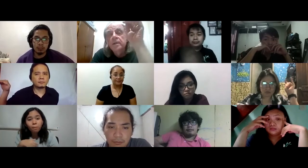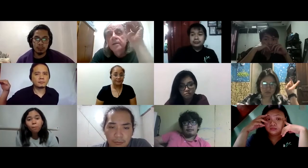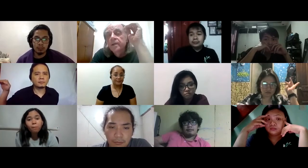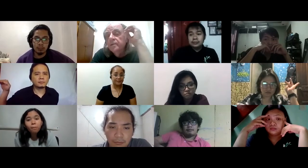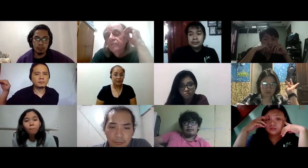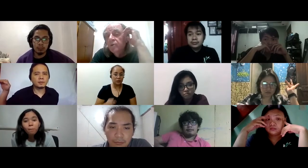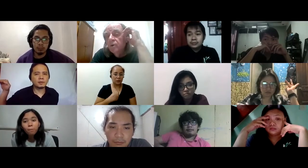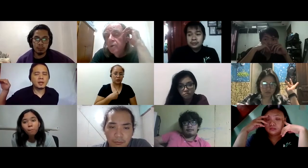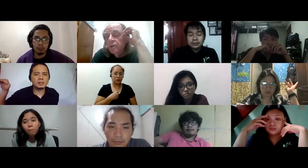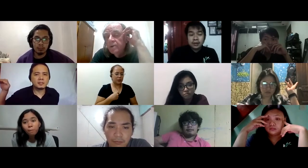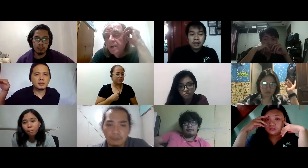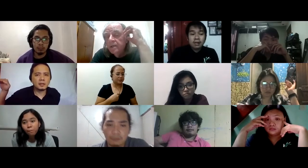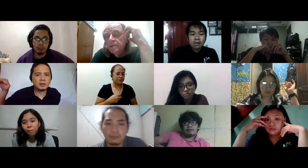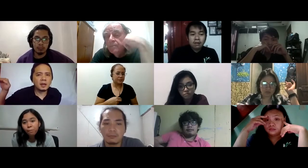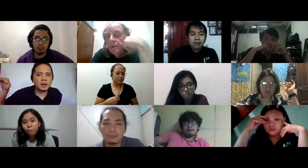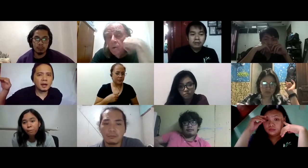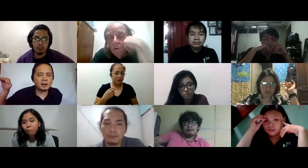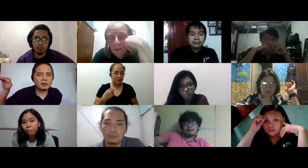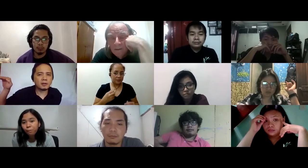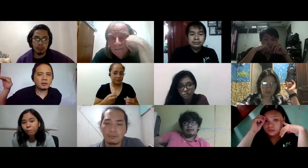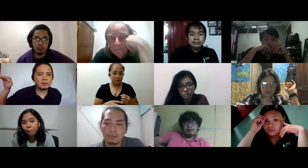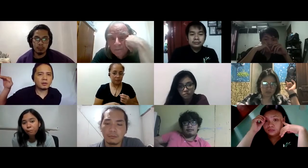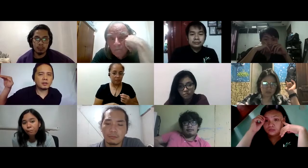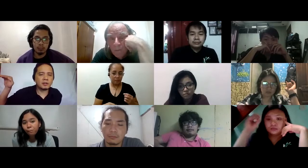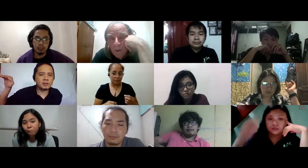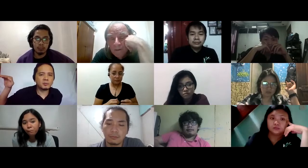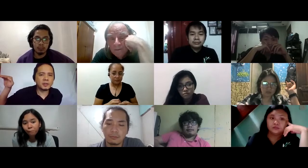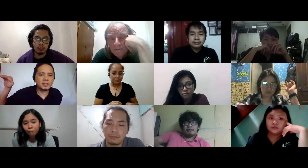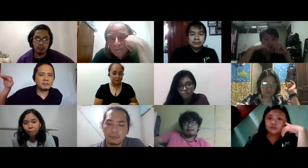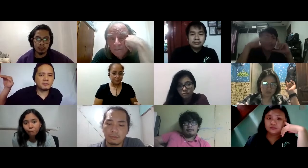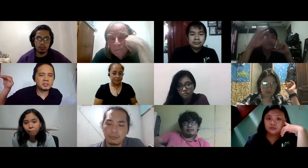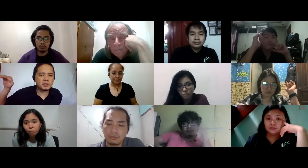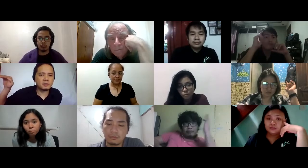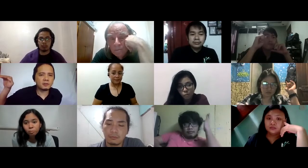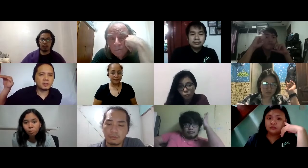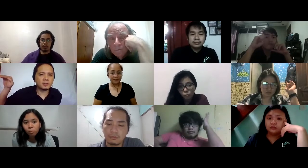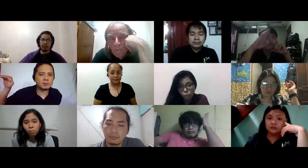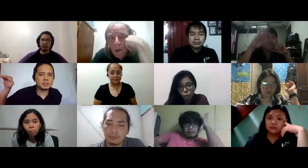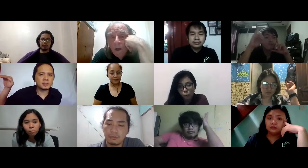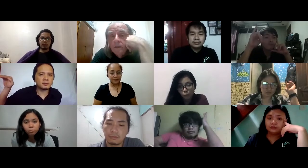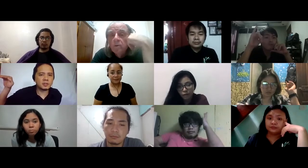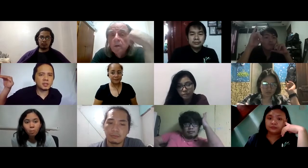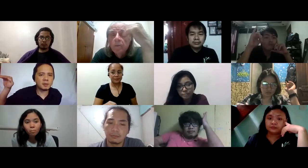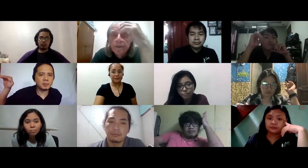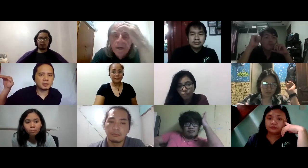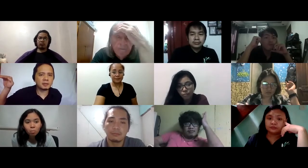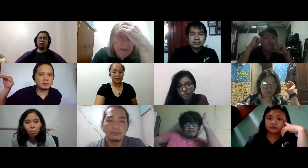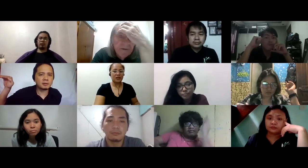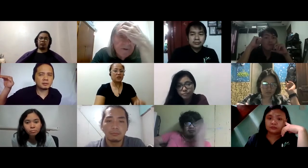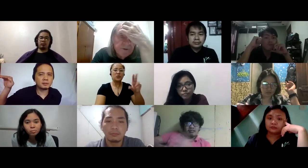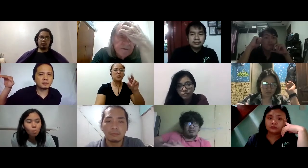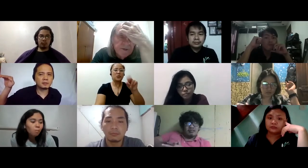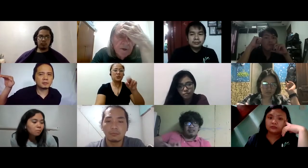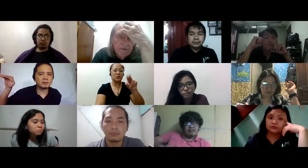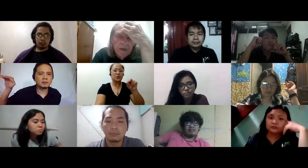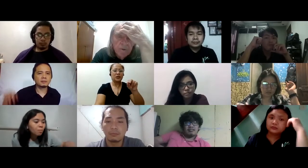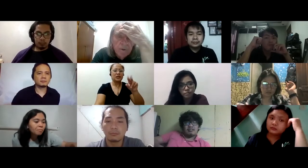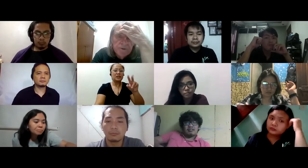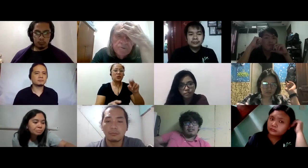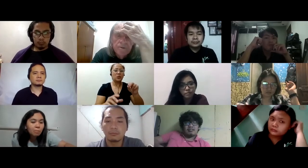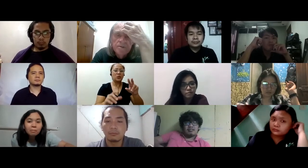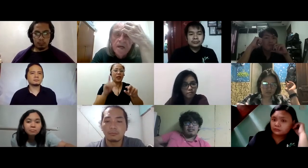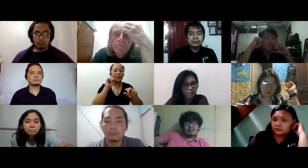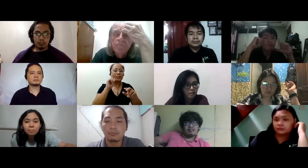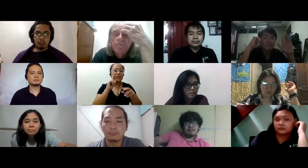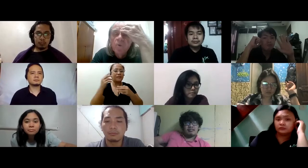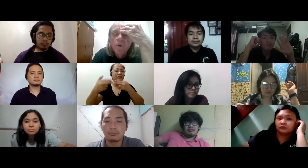Sorry, say again, if we were doing with any topic or? With deaf history, or was it the No, topic? no, with deaf history. So in other words,